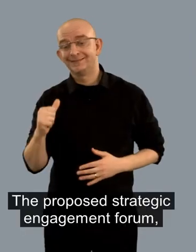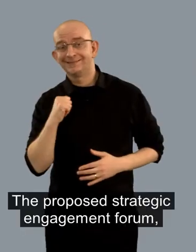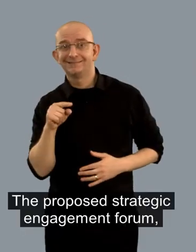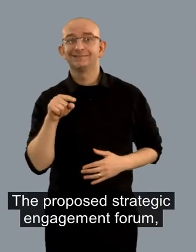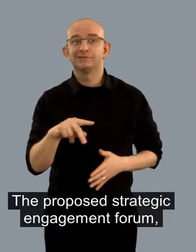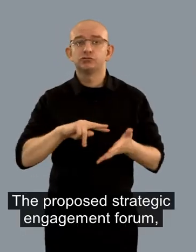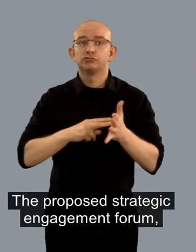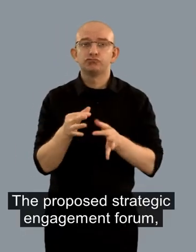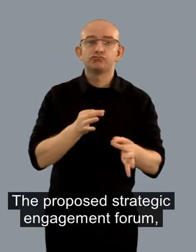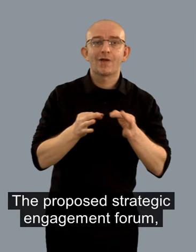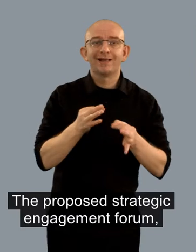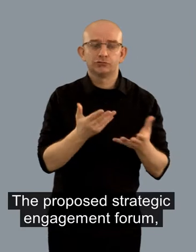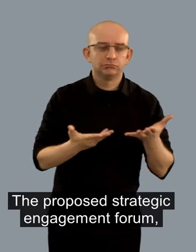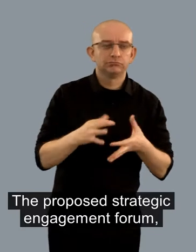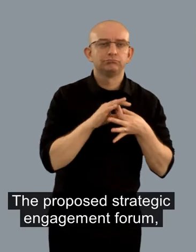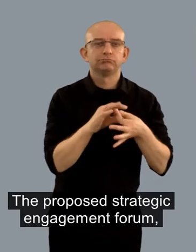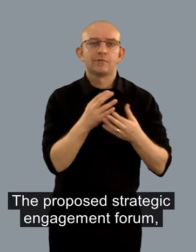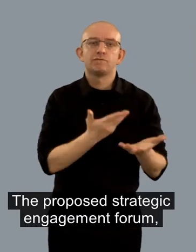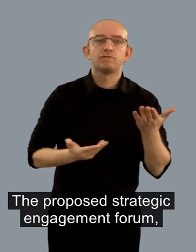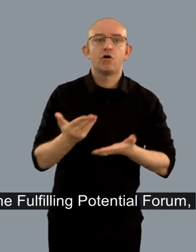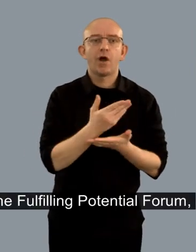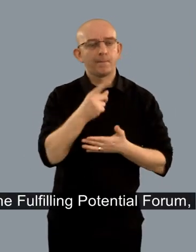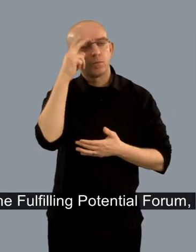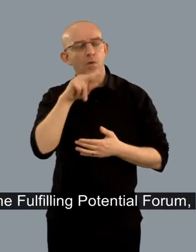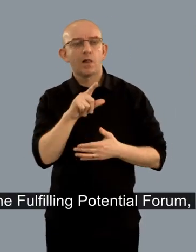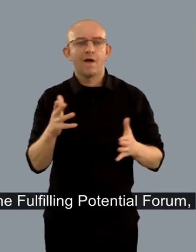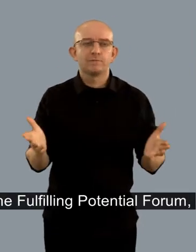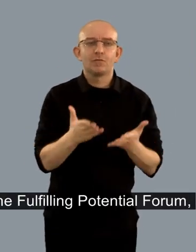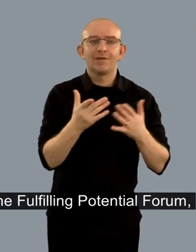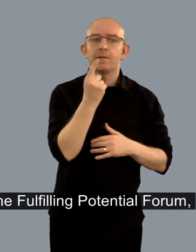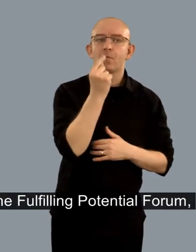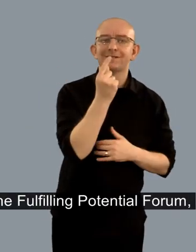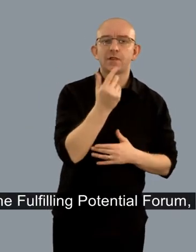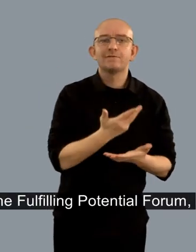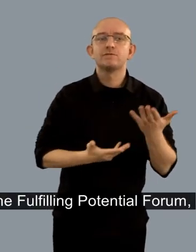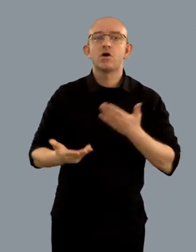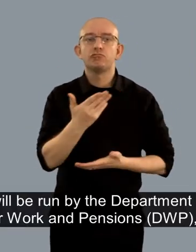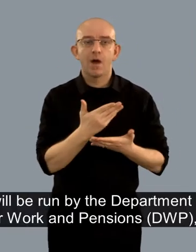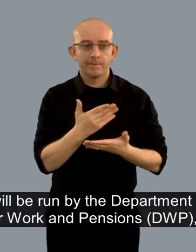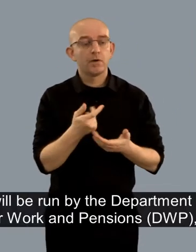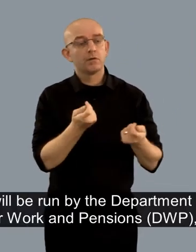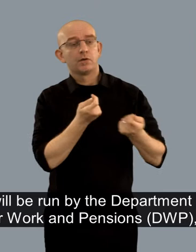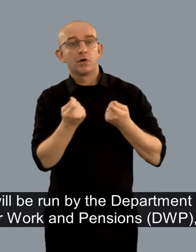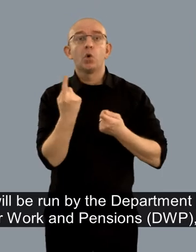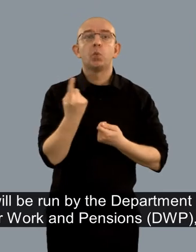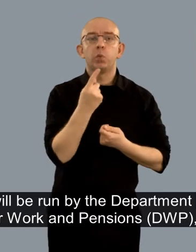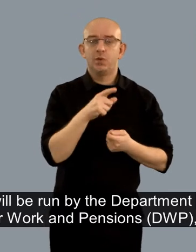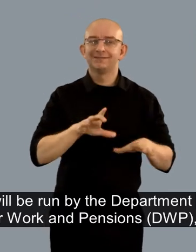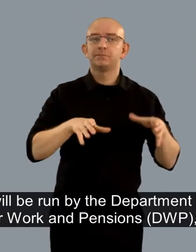The proposed Strategic Engagement Forum, the Fulfilling Potential Forum, will be run by the Department